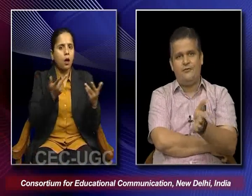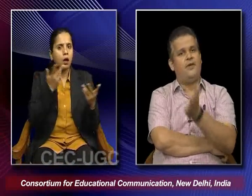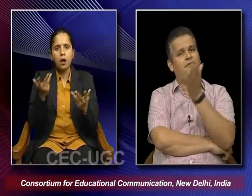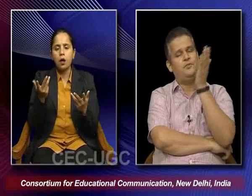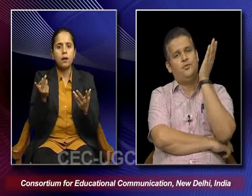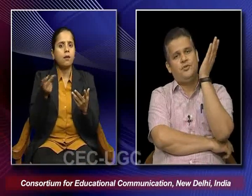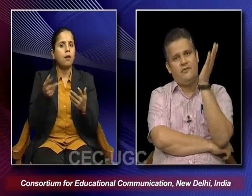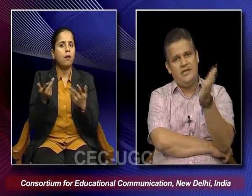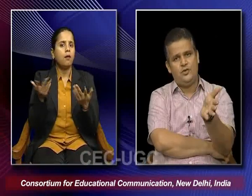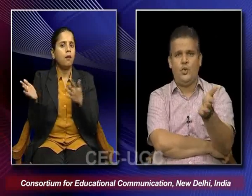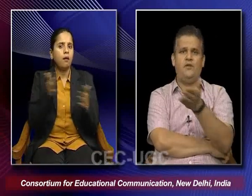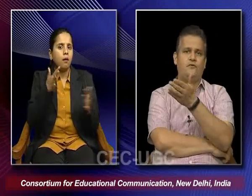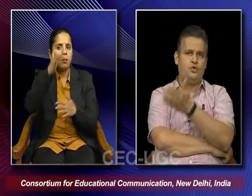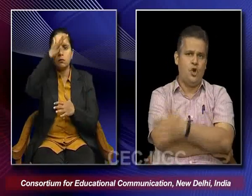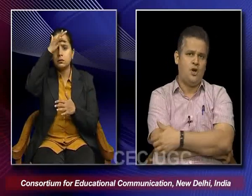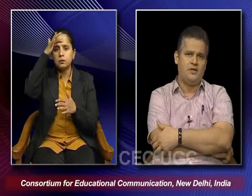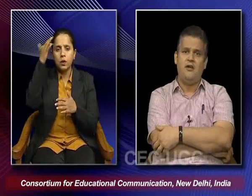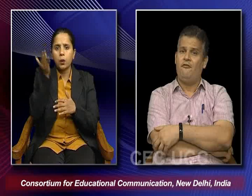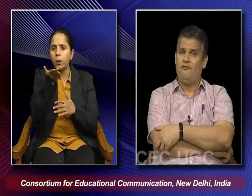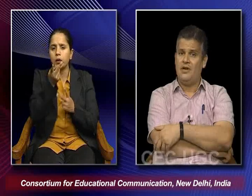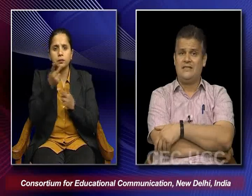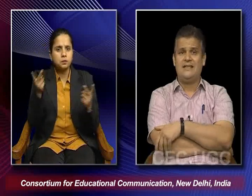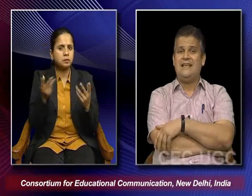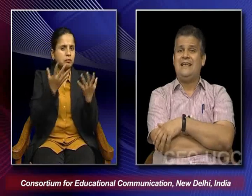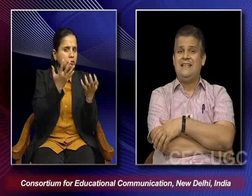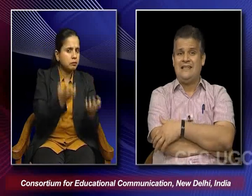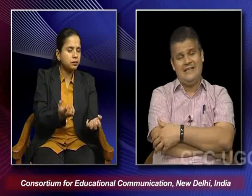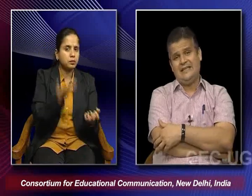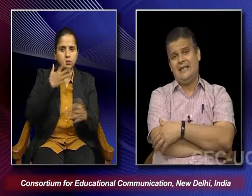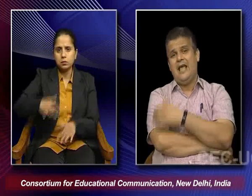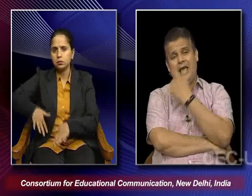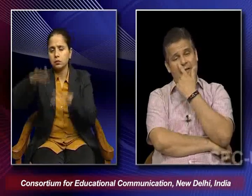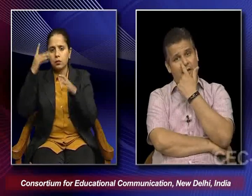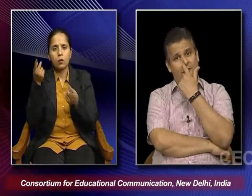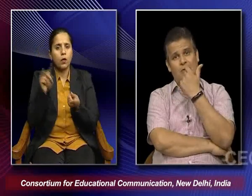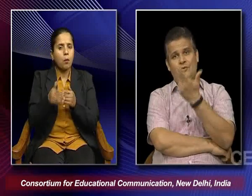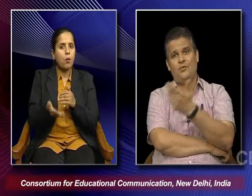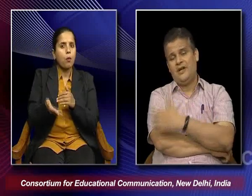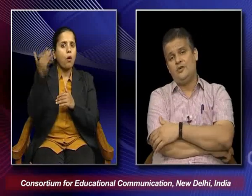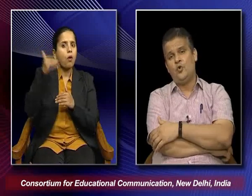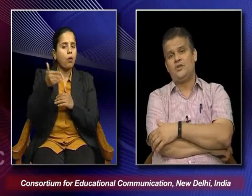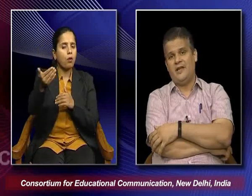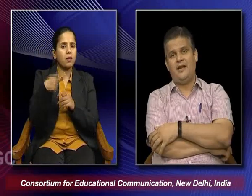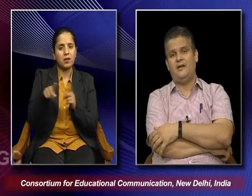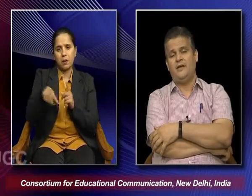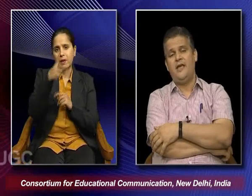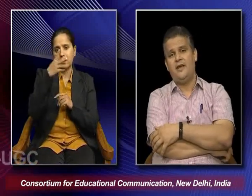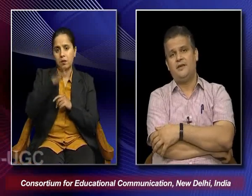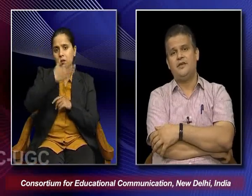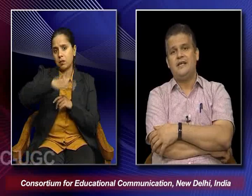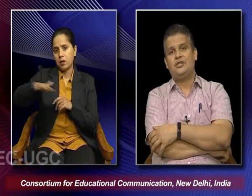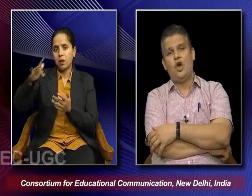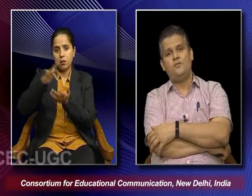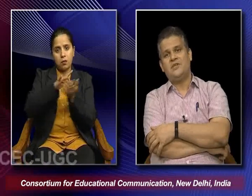heat waves, episodes of heat waves, drought, floods increasing, and we also know that in coastal